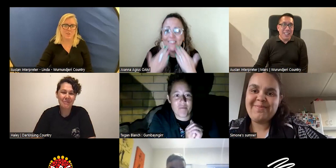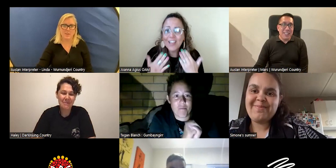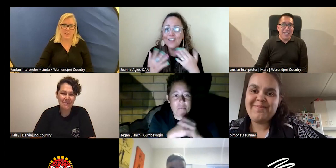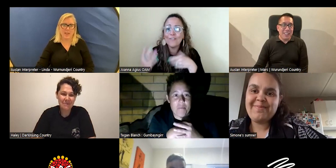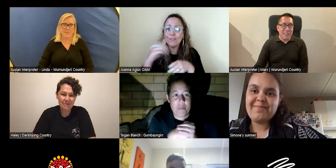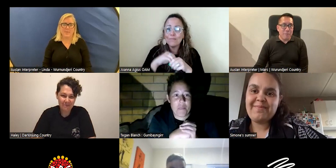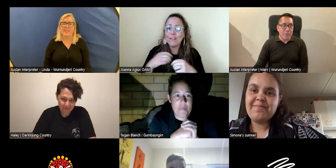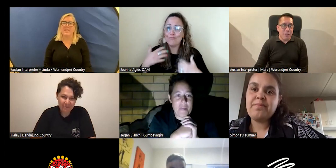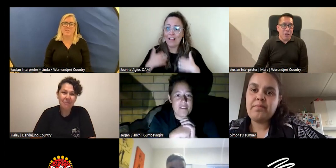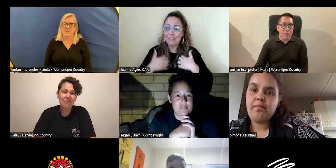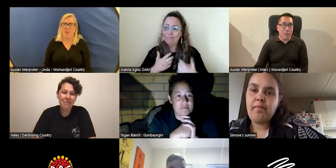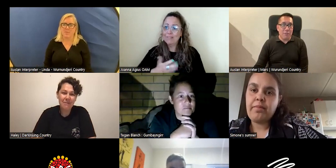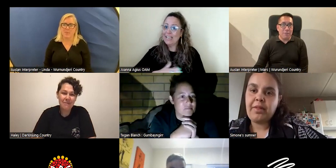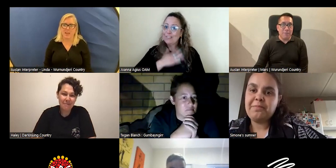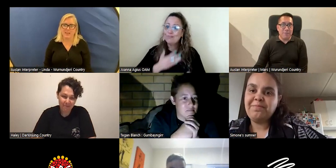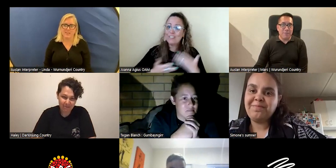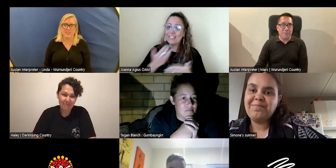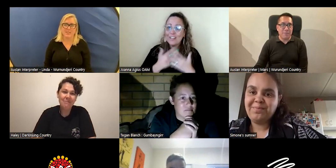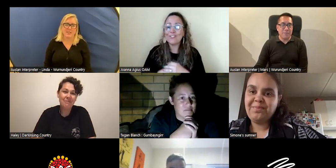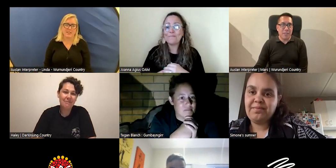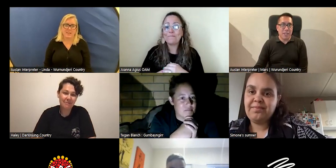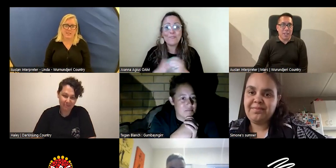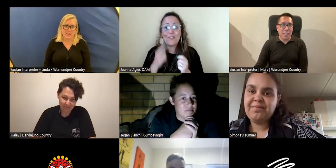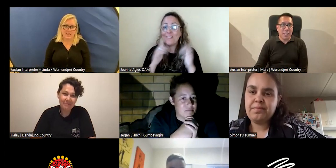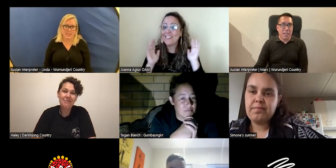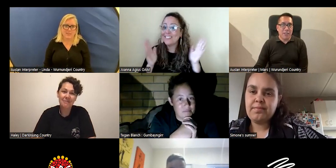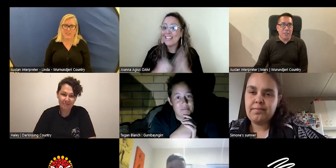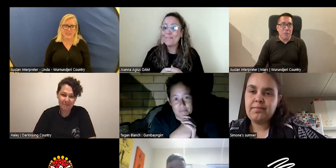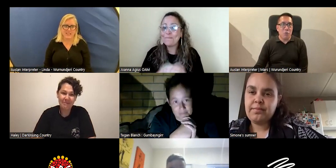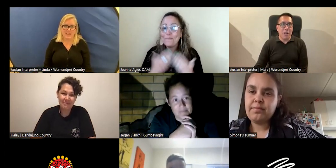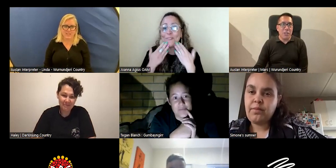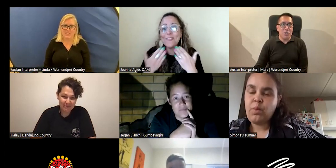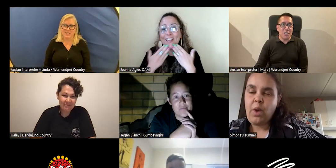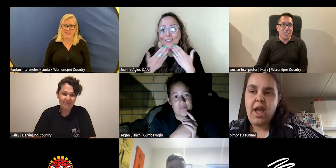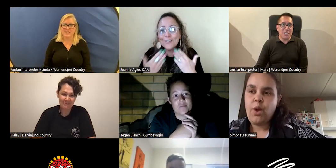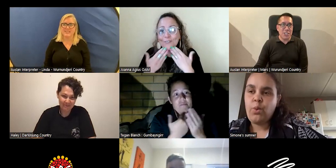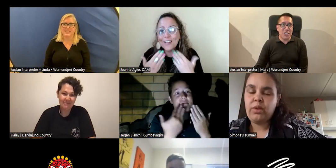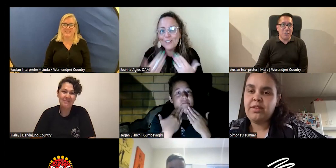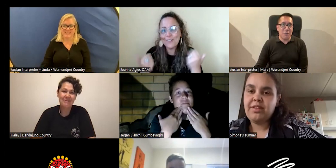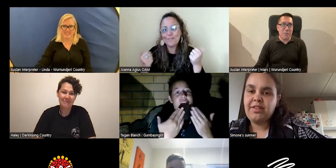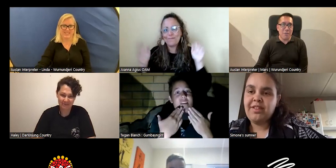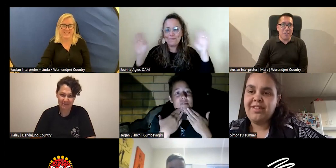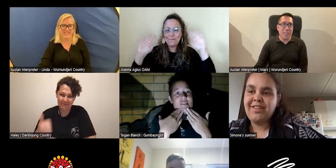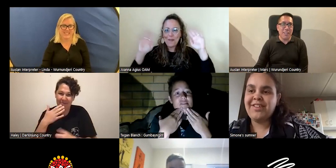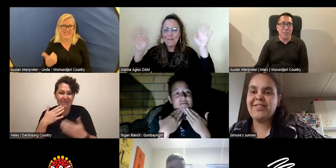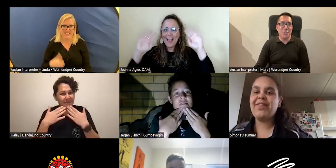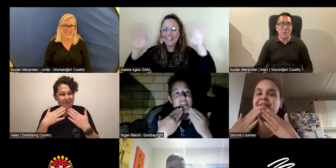Mark's muted. Thank you so much for It the was a discussion. really interesting discussion from